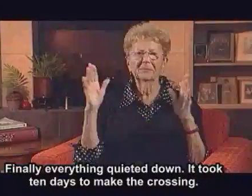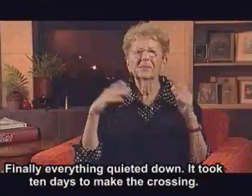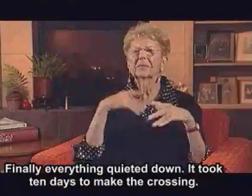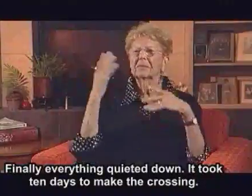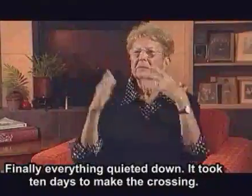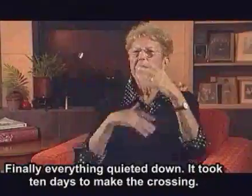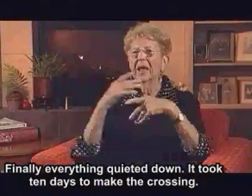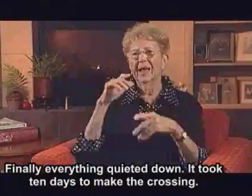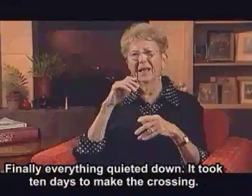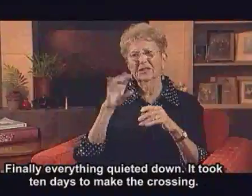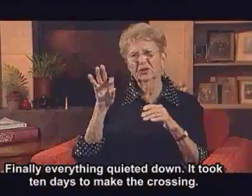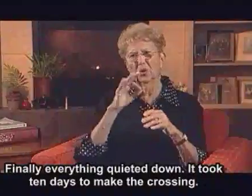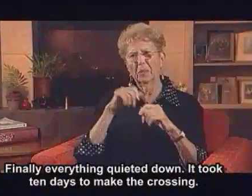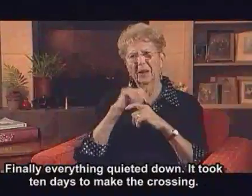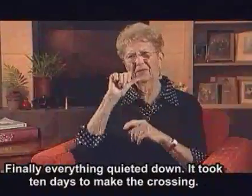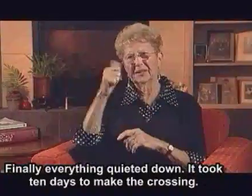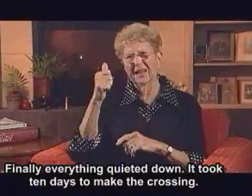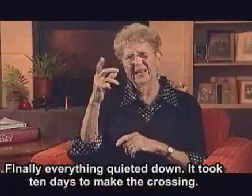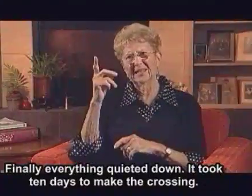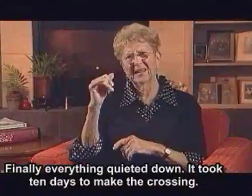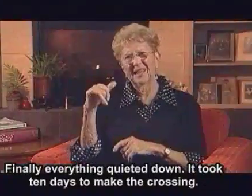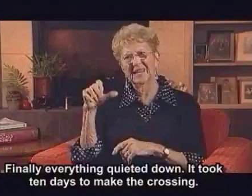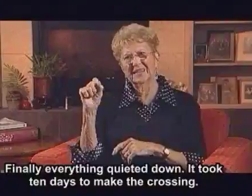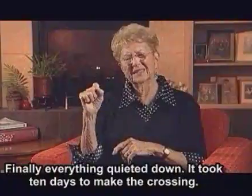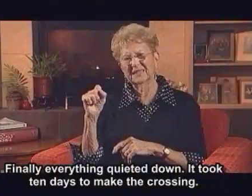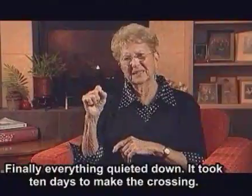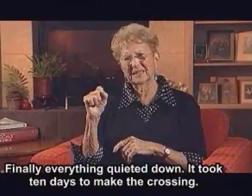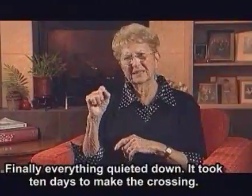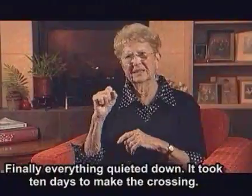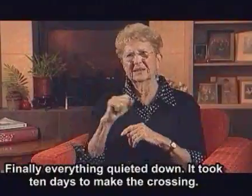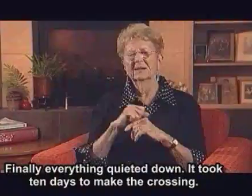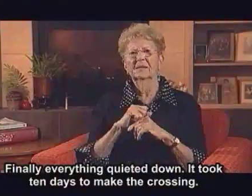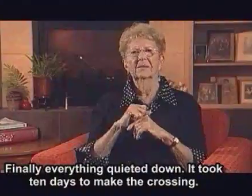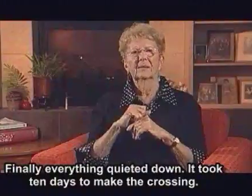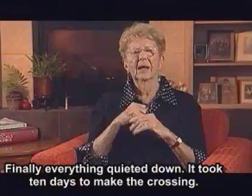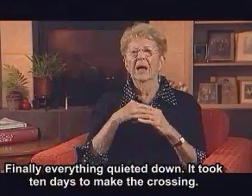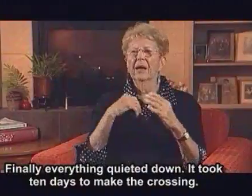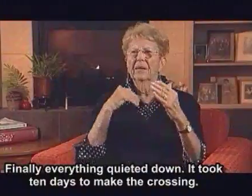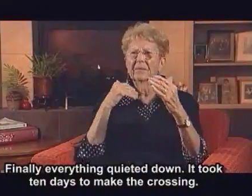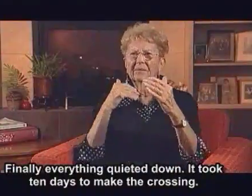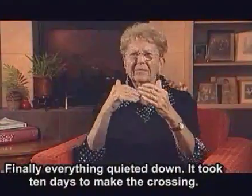Finally, everything quieted down. It took 10 days to make the crossing.